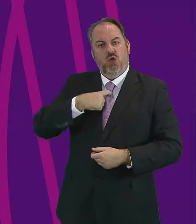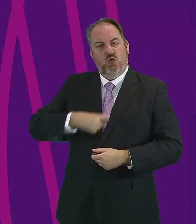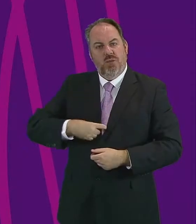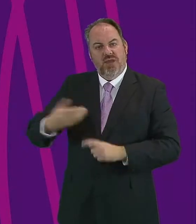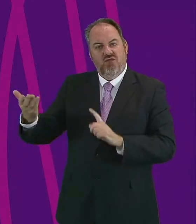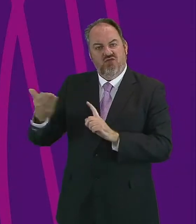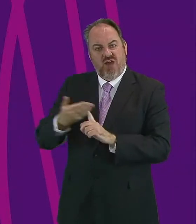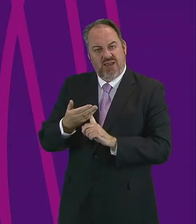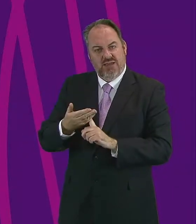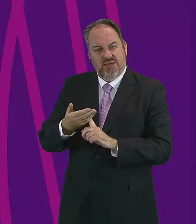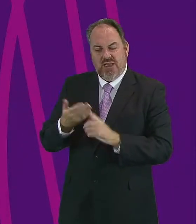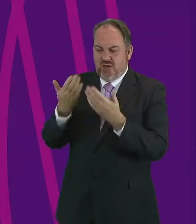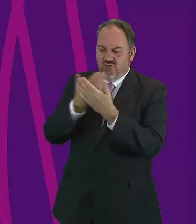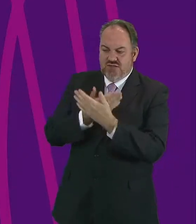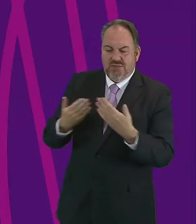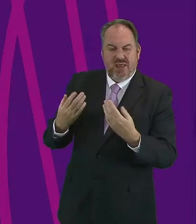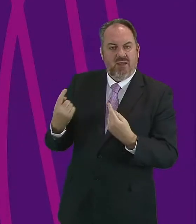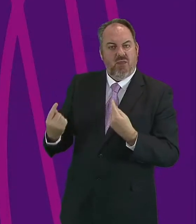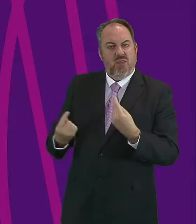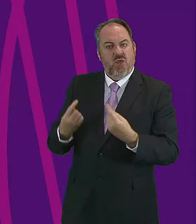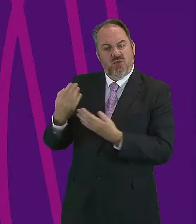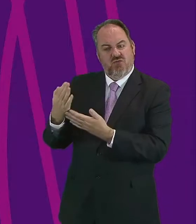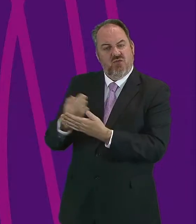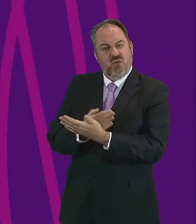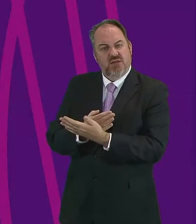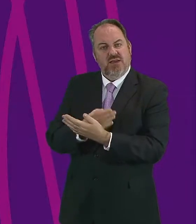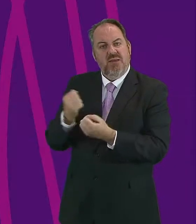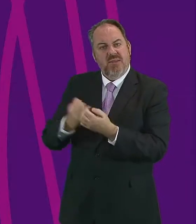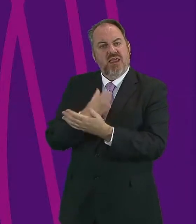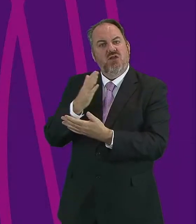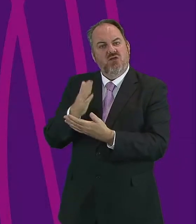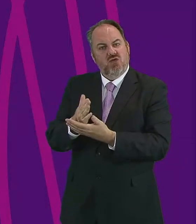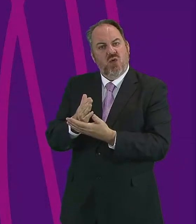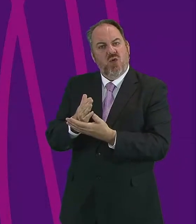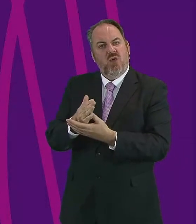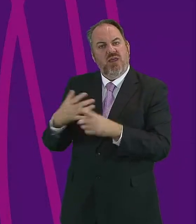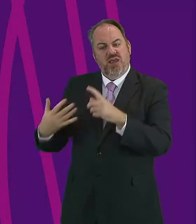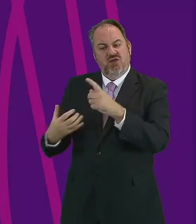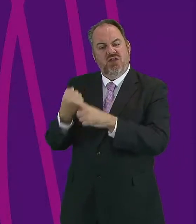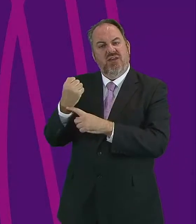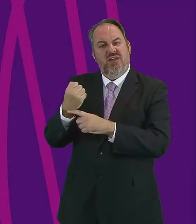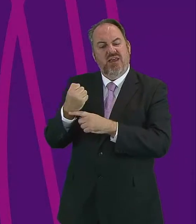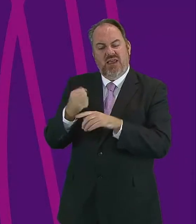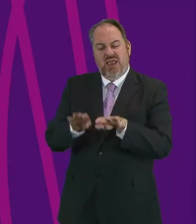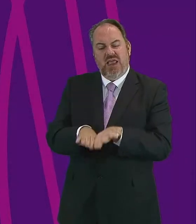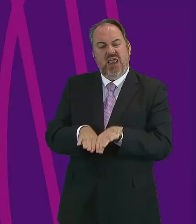fulfilled, and equality objectives are achieved.